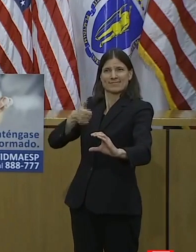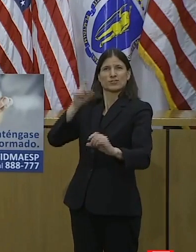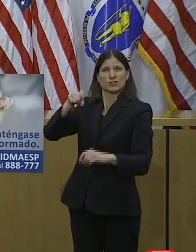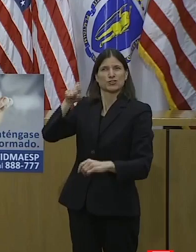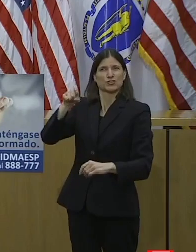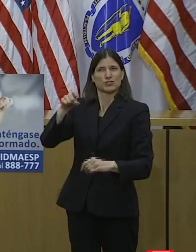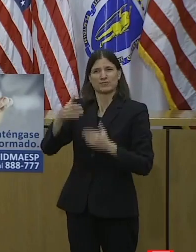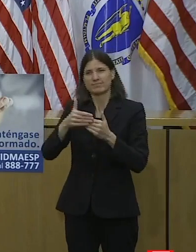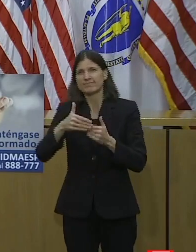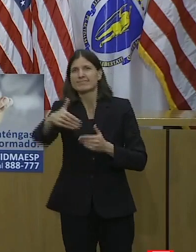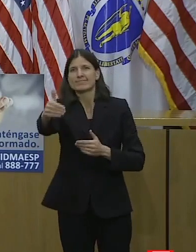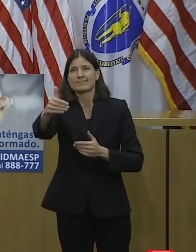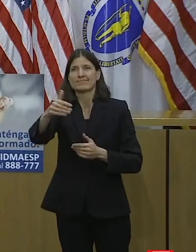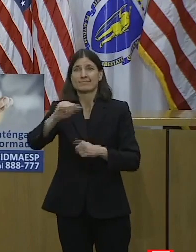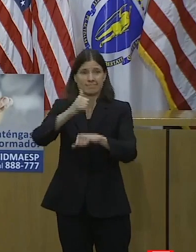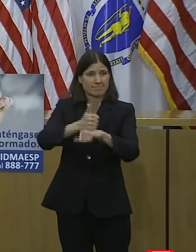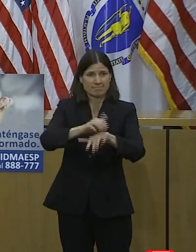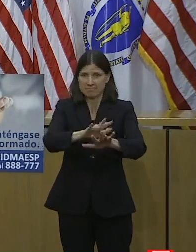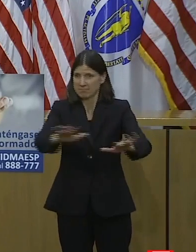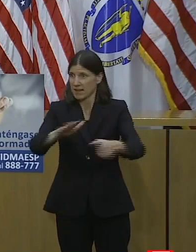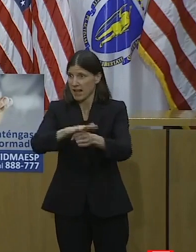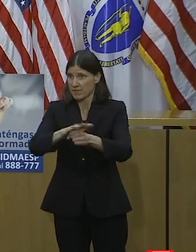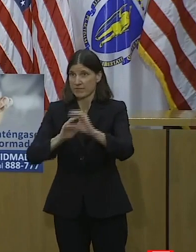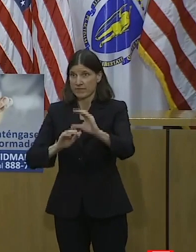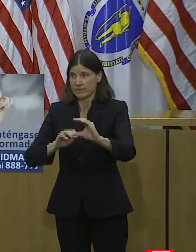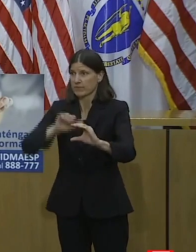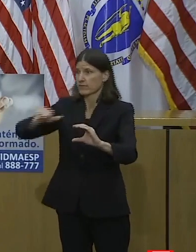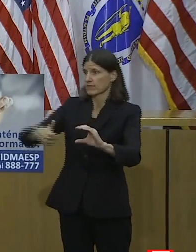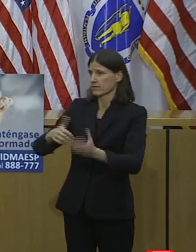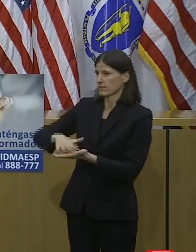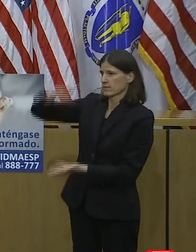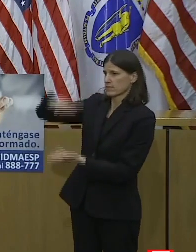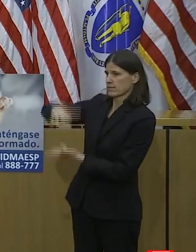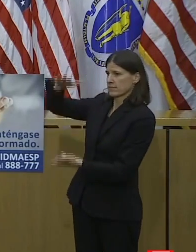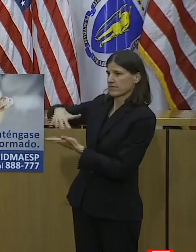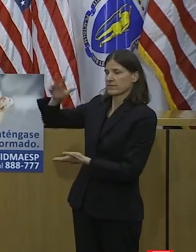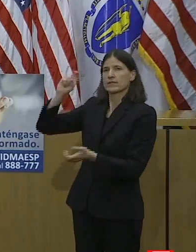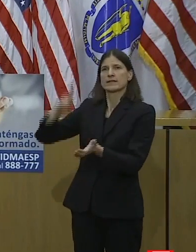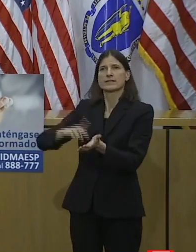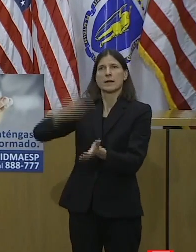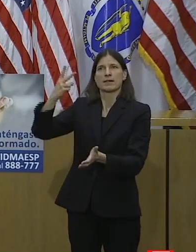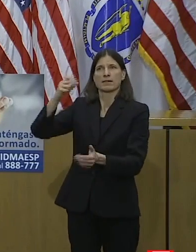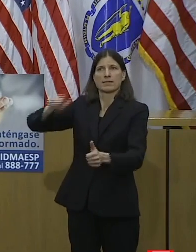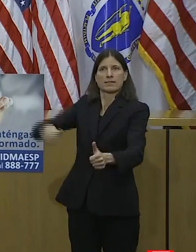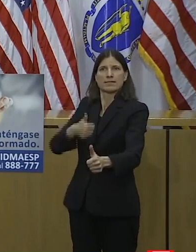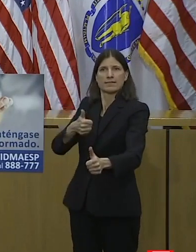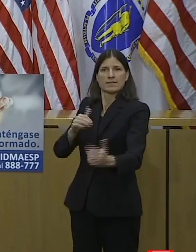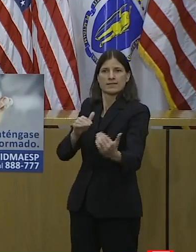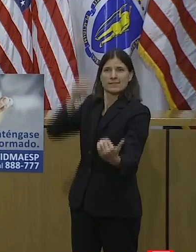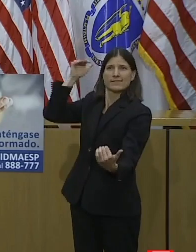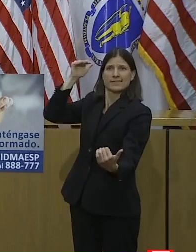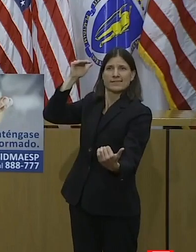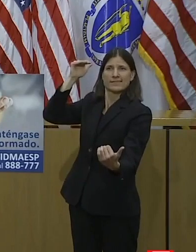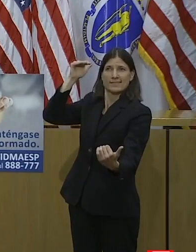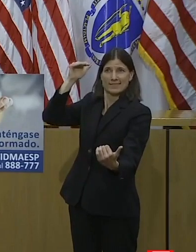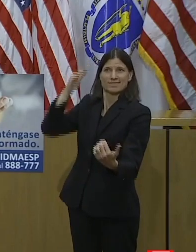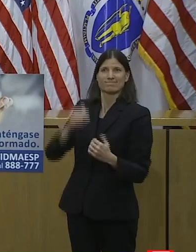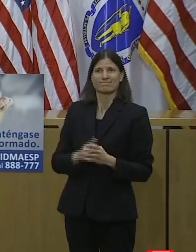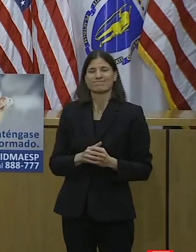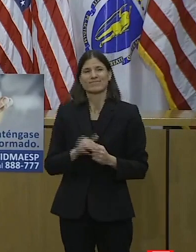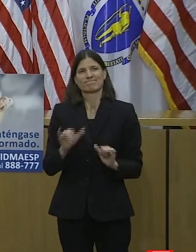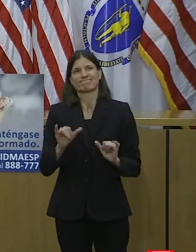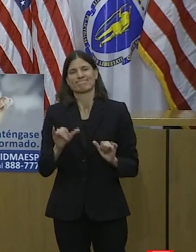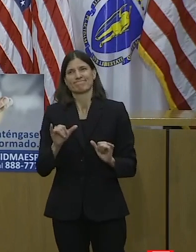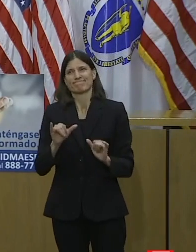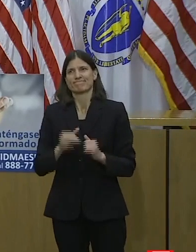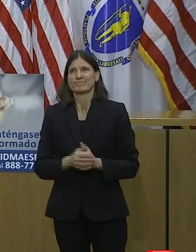this is having a big, gigantic stash of gear is not a bad